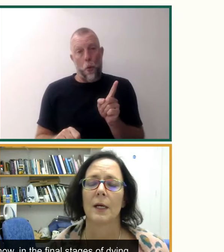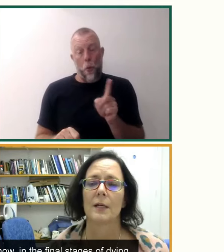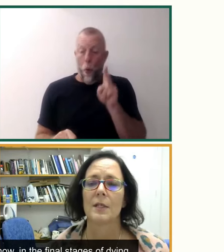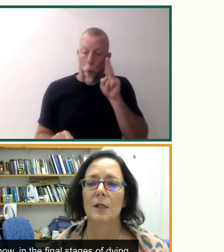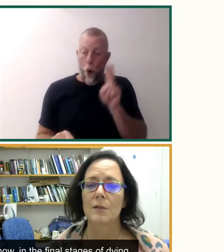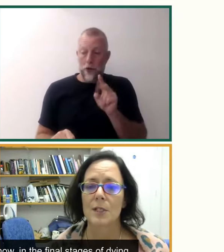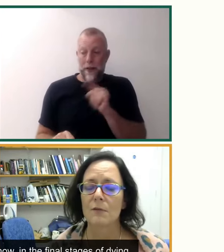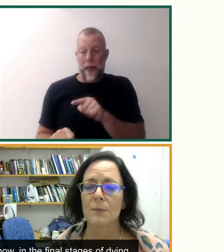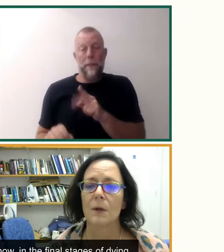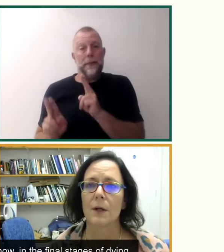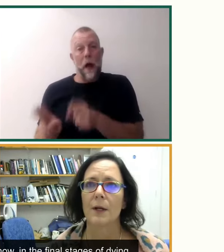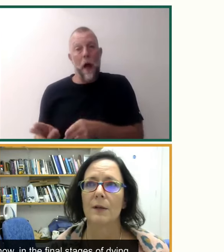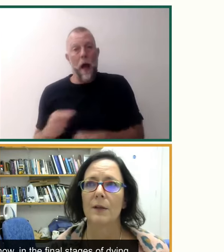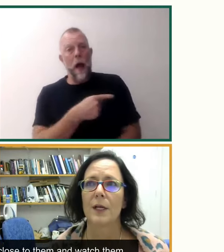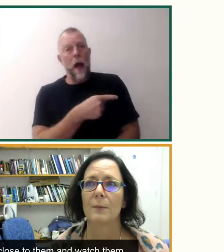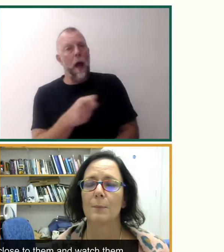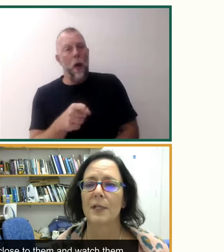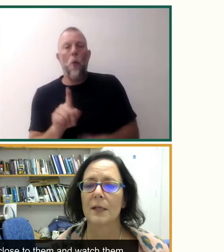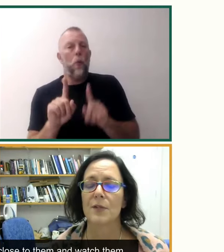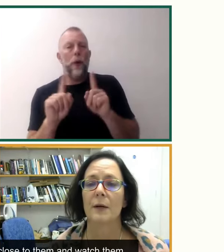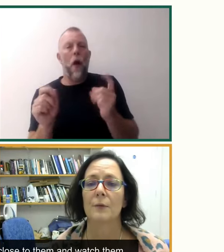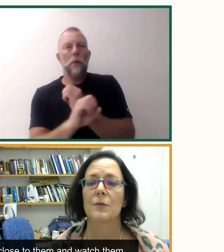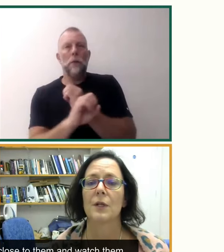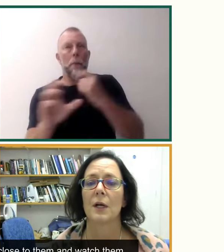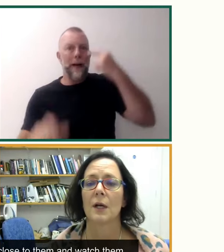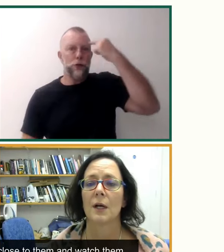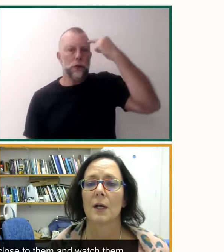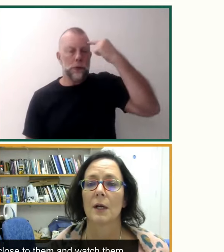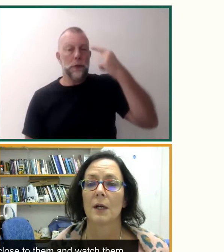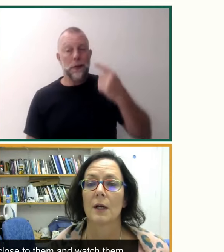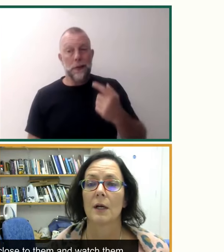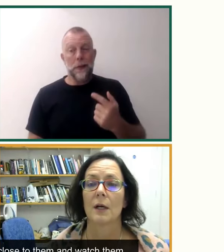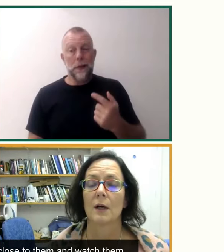them is inconceivable. And I think it brings out